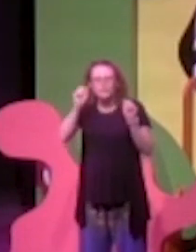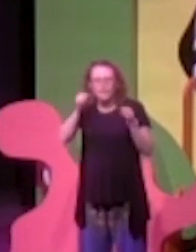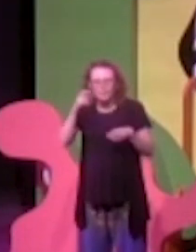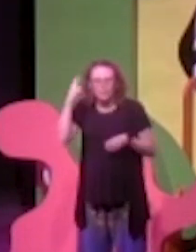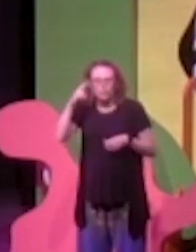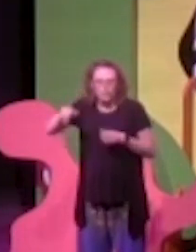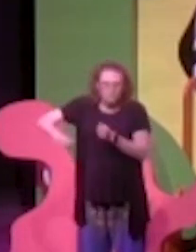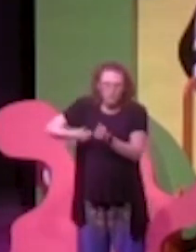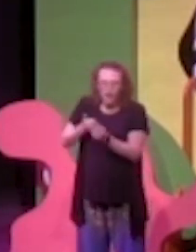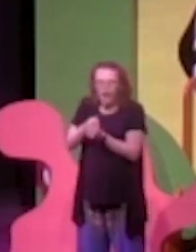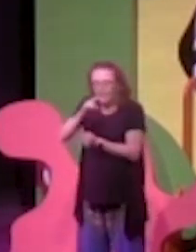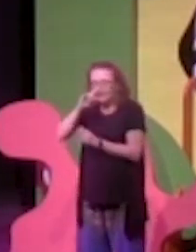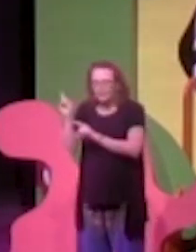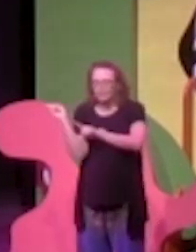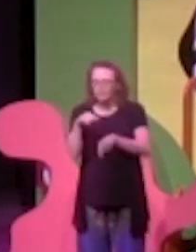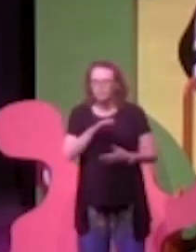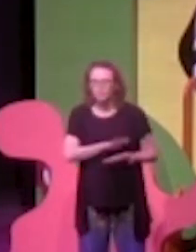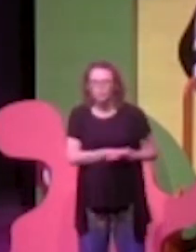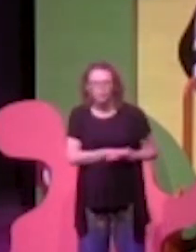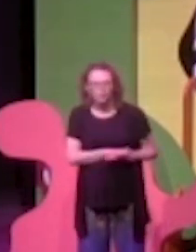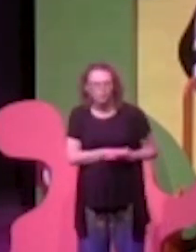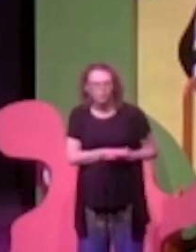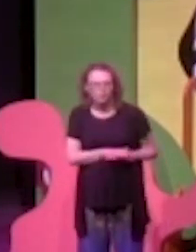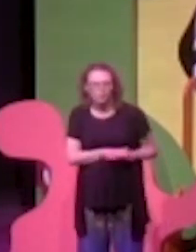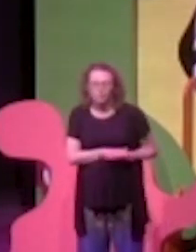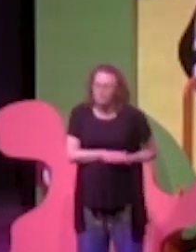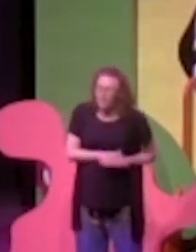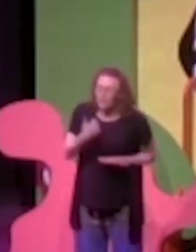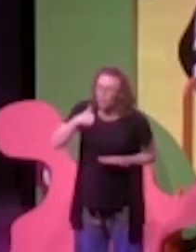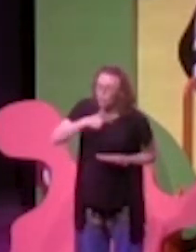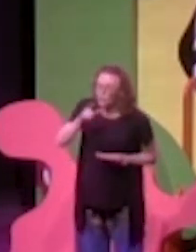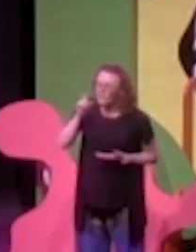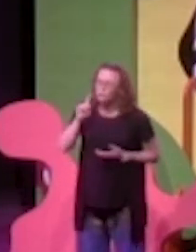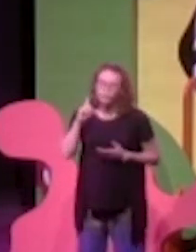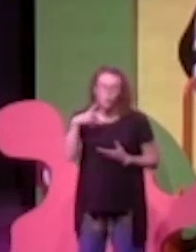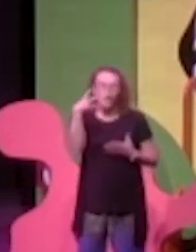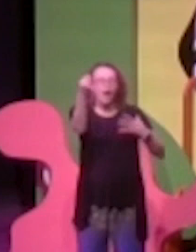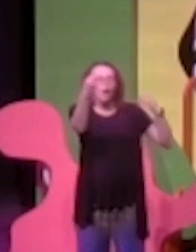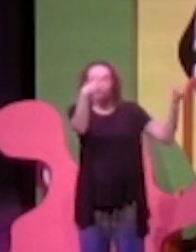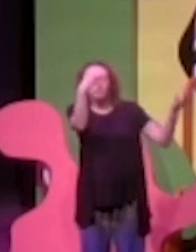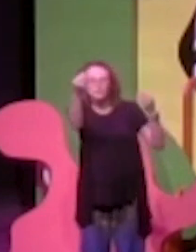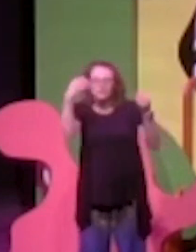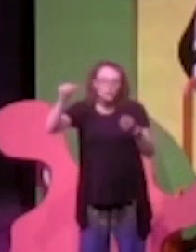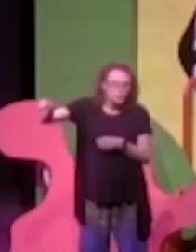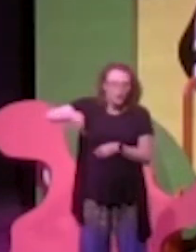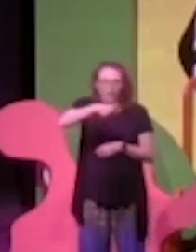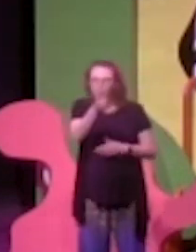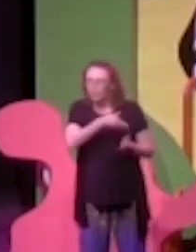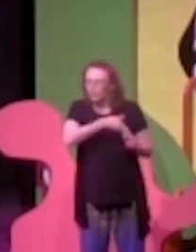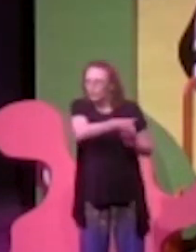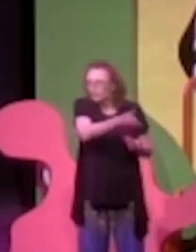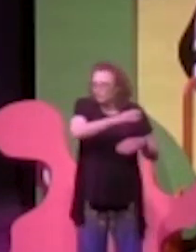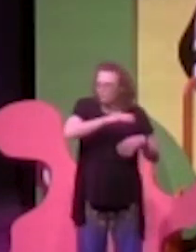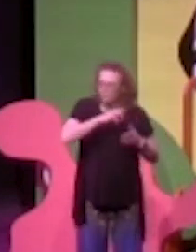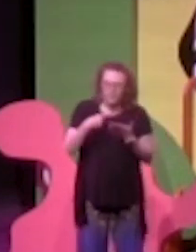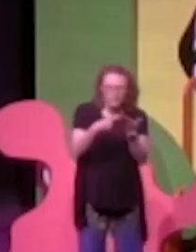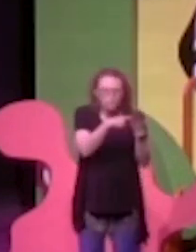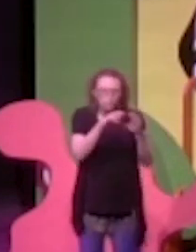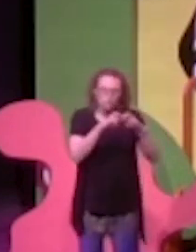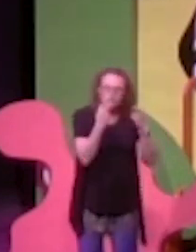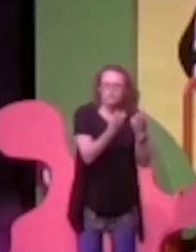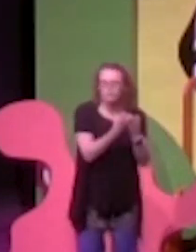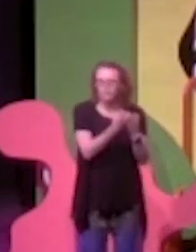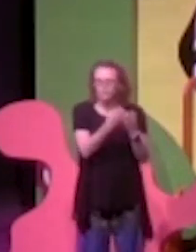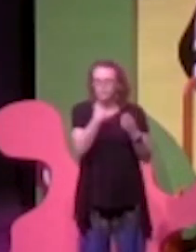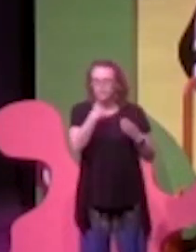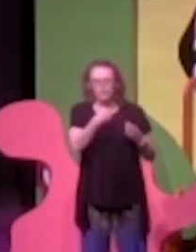place. So we need to be at those tables and inviting colleagues from beyond our circle into our conversations to move the